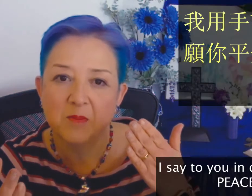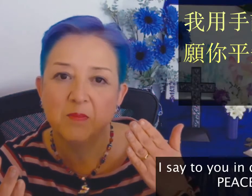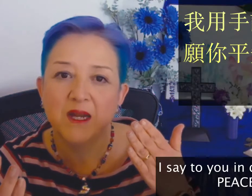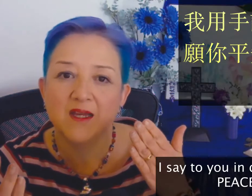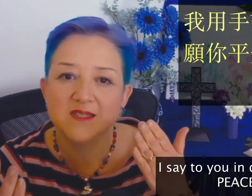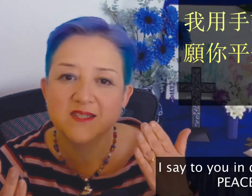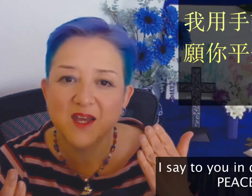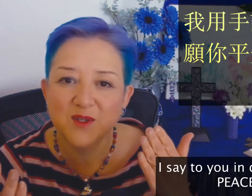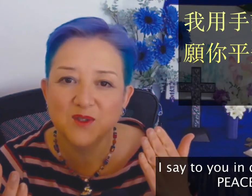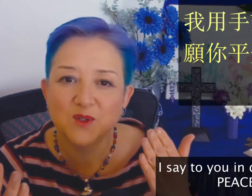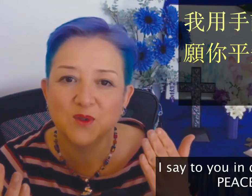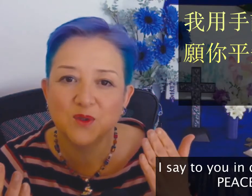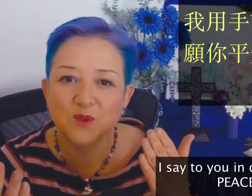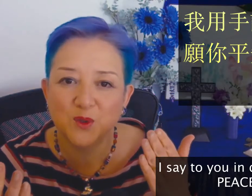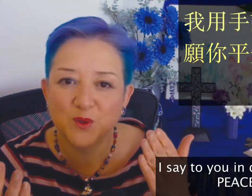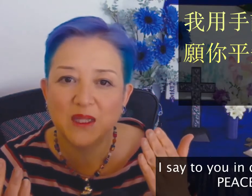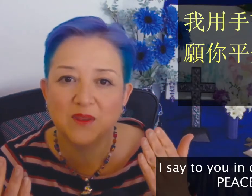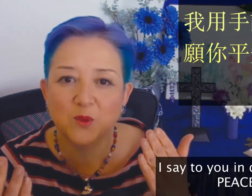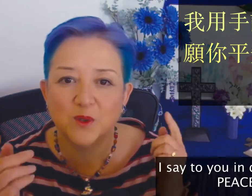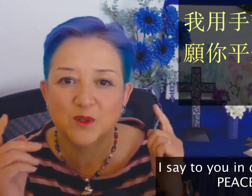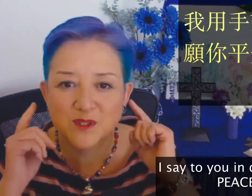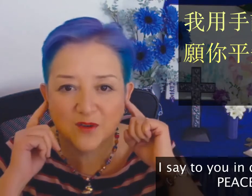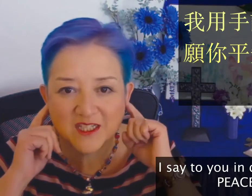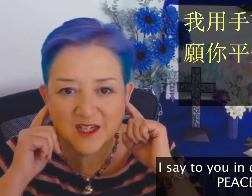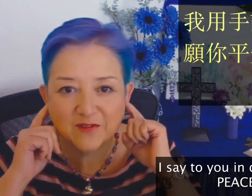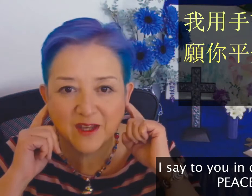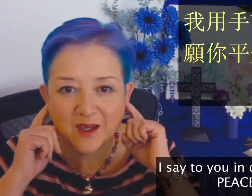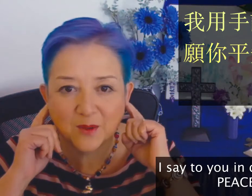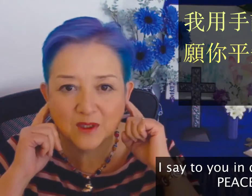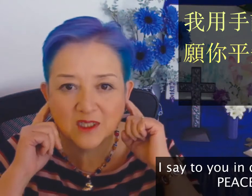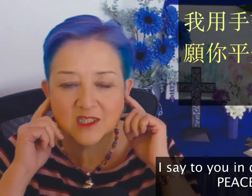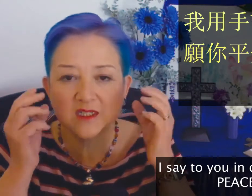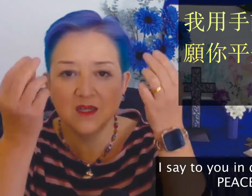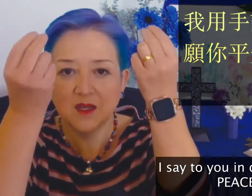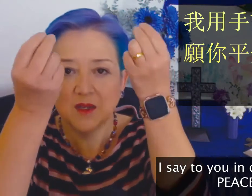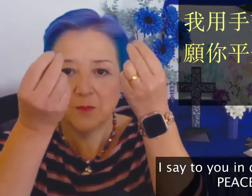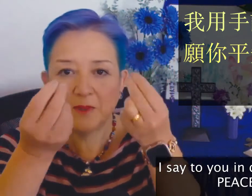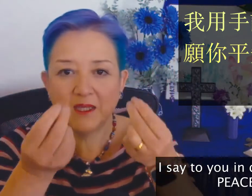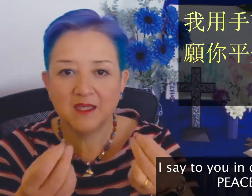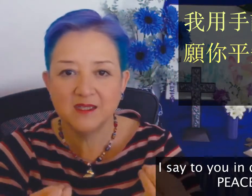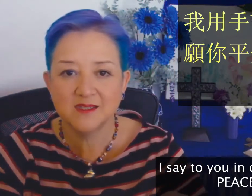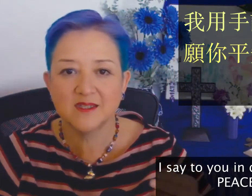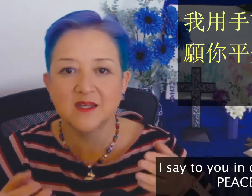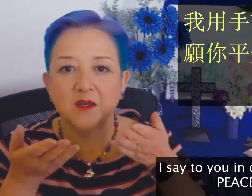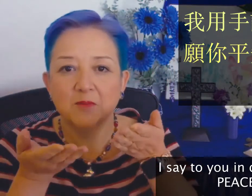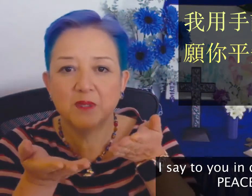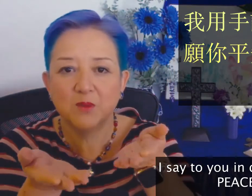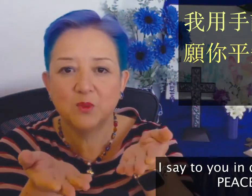But I say to you in the words of the deaf language, peace be with